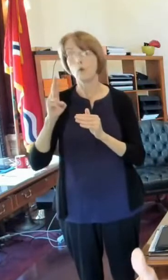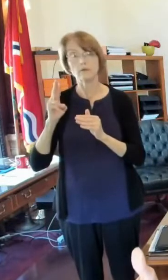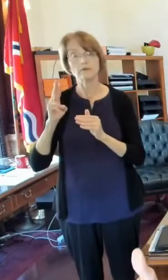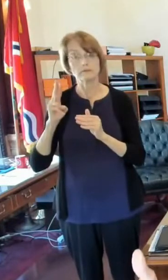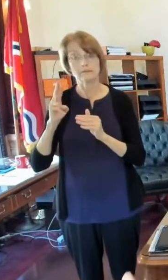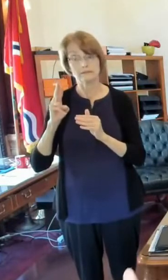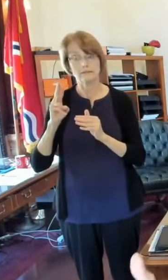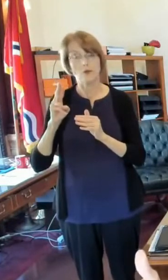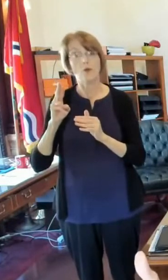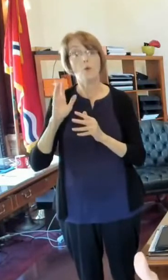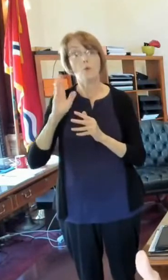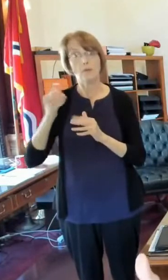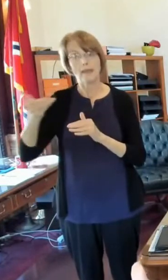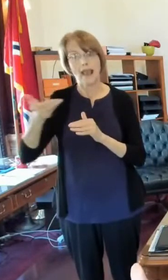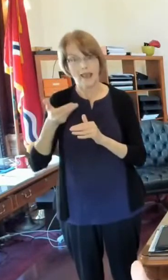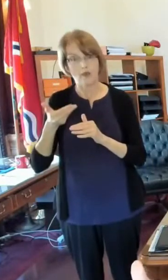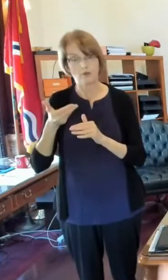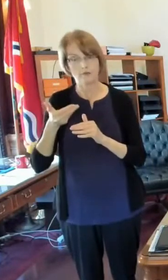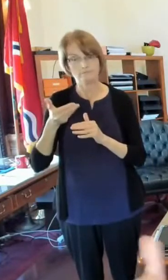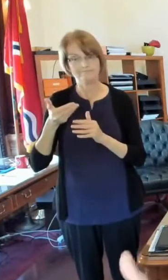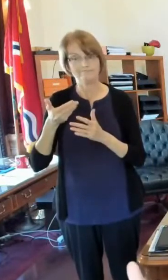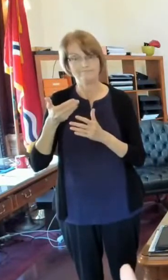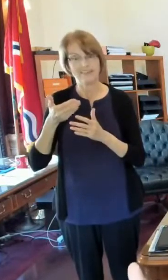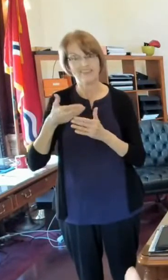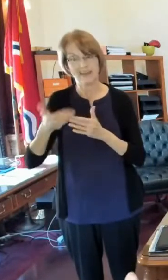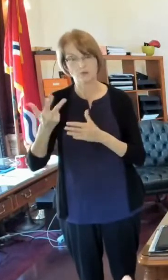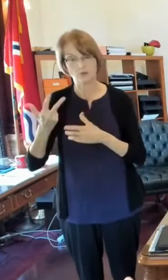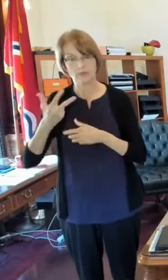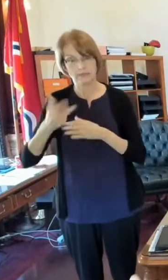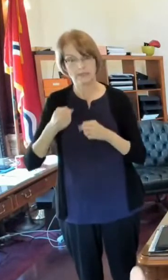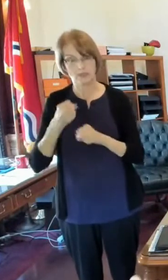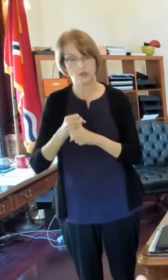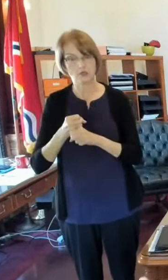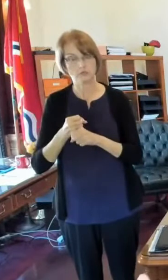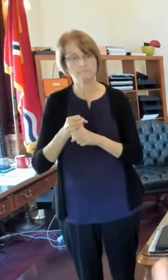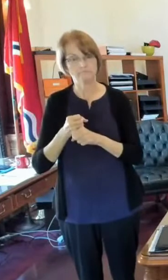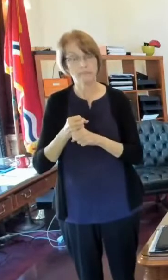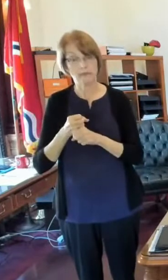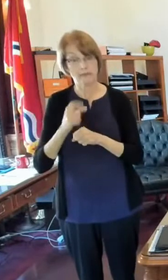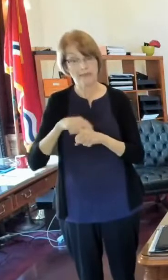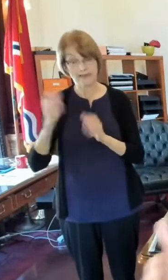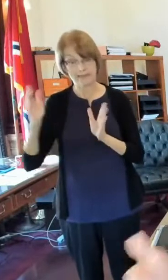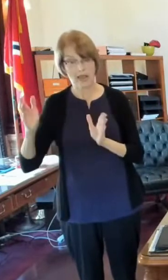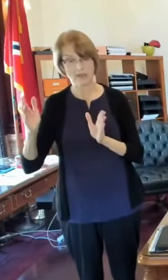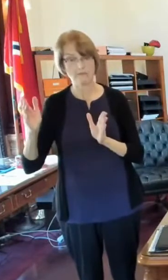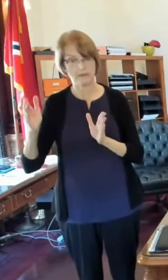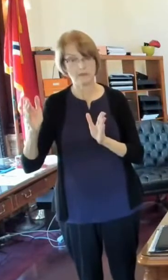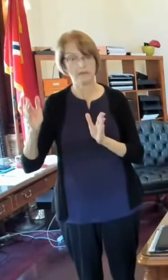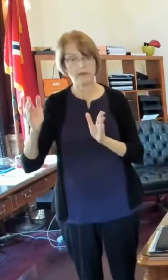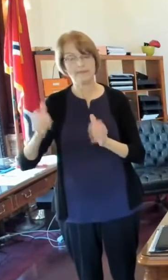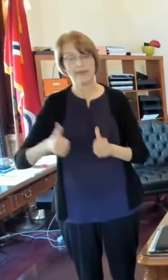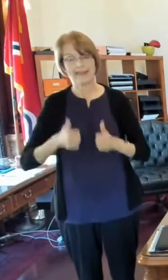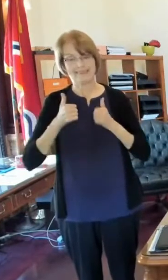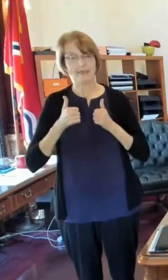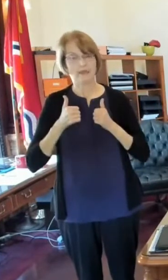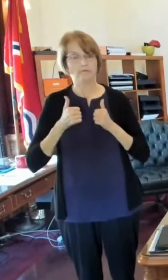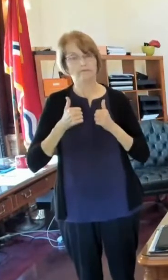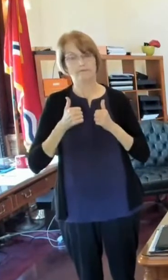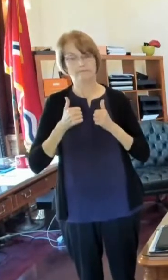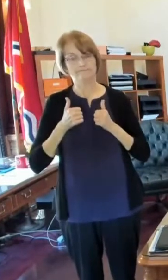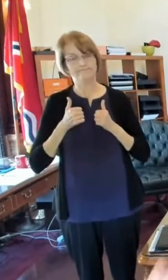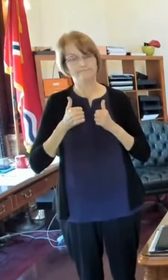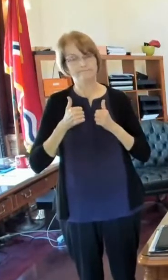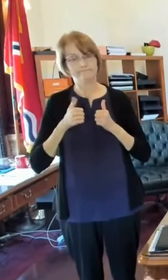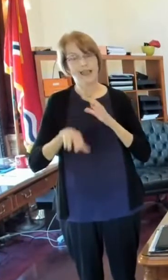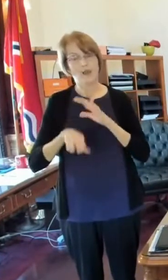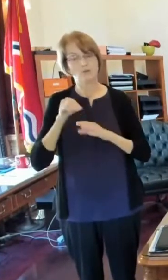to permanently be able to live wherever they want within an hour of St. Louis, within an hour of their job.